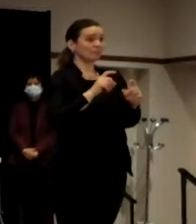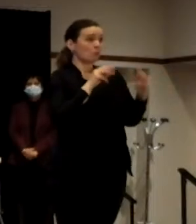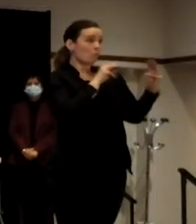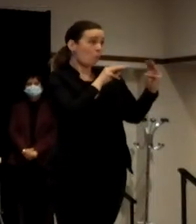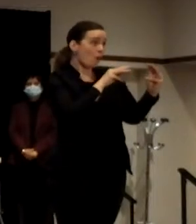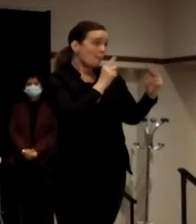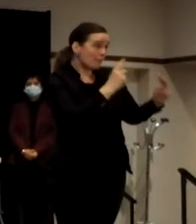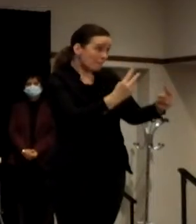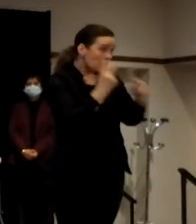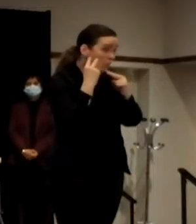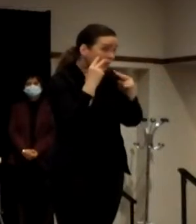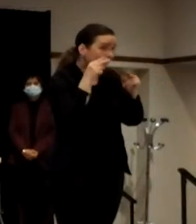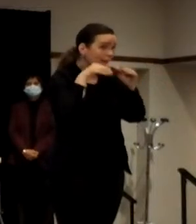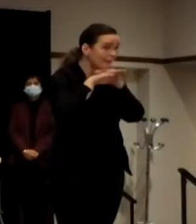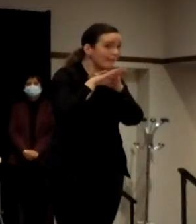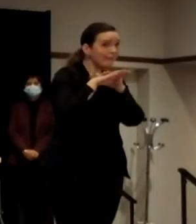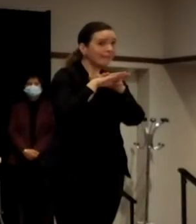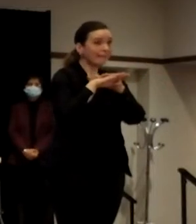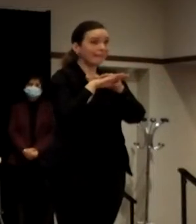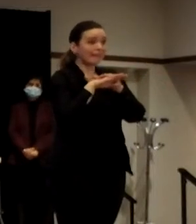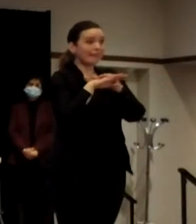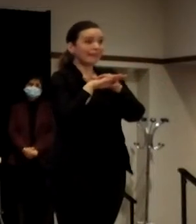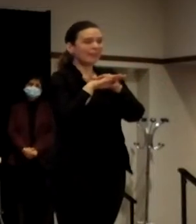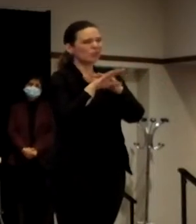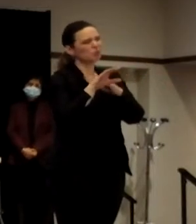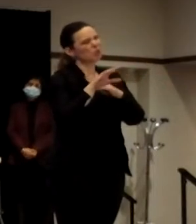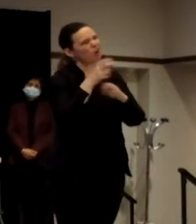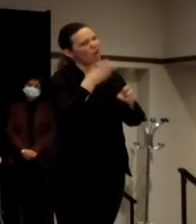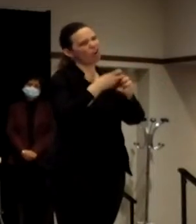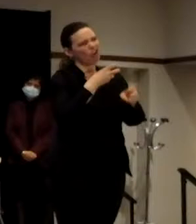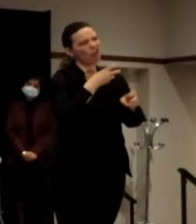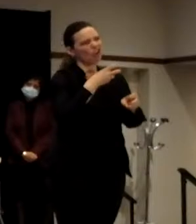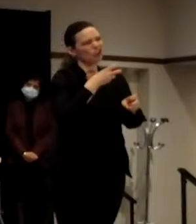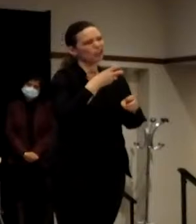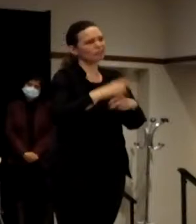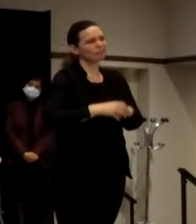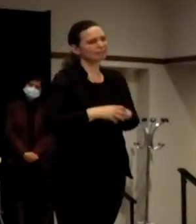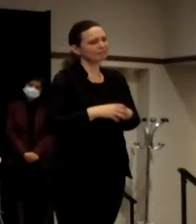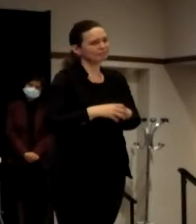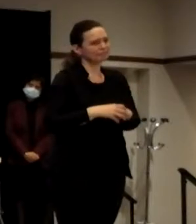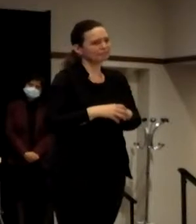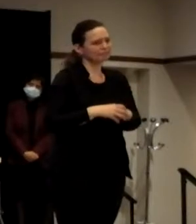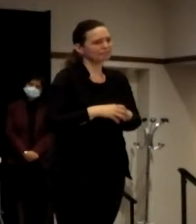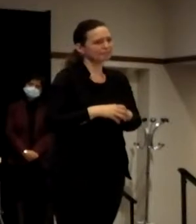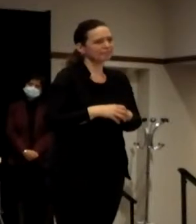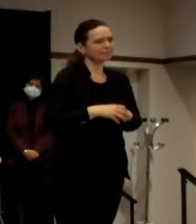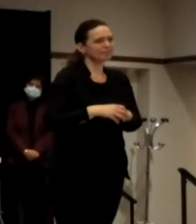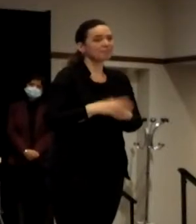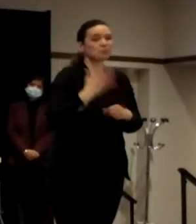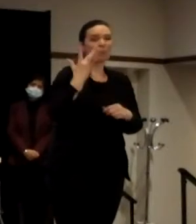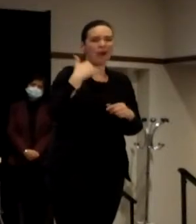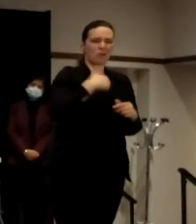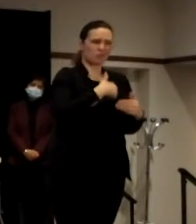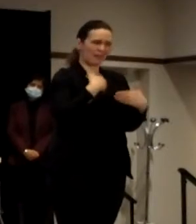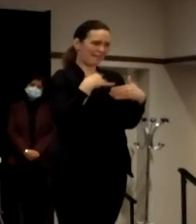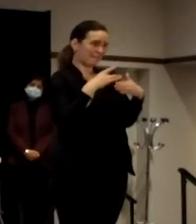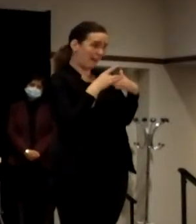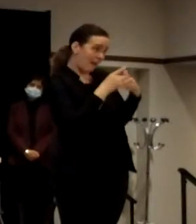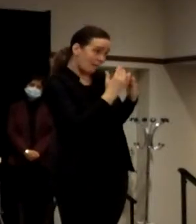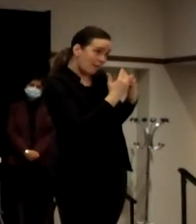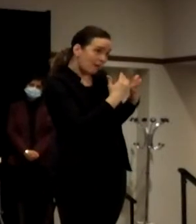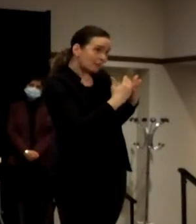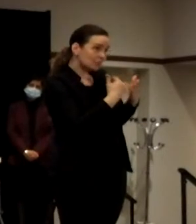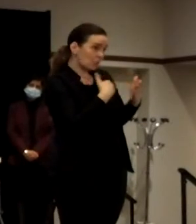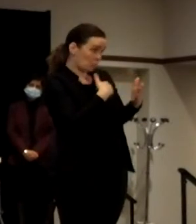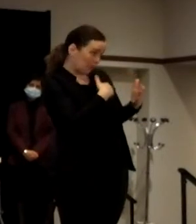be tough. There's the guidance that people are comfortable with, and then there's the practicality for the industry to work, and